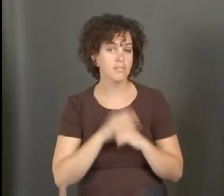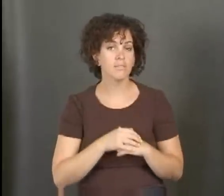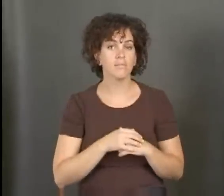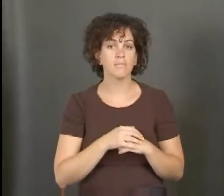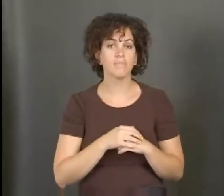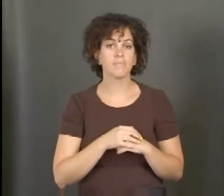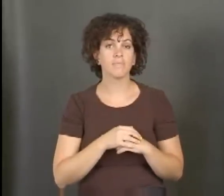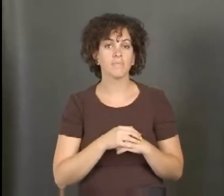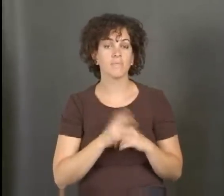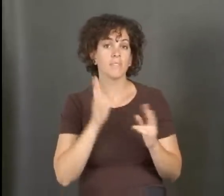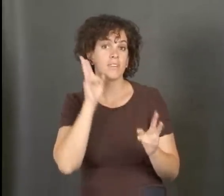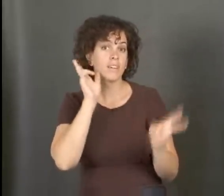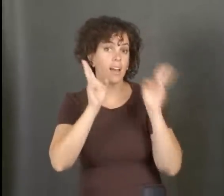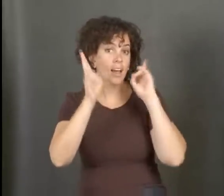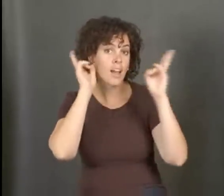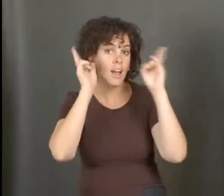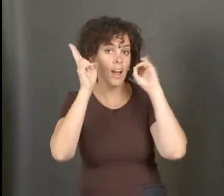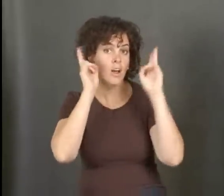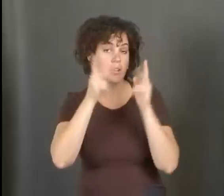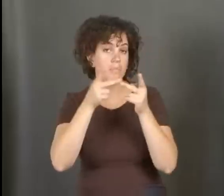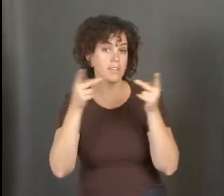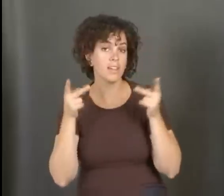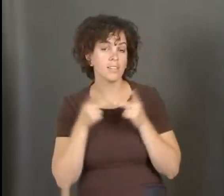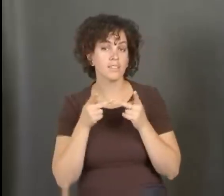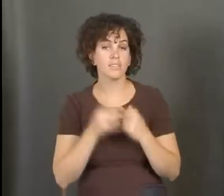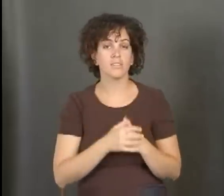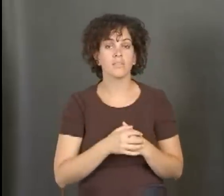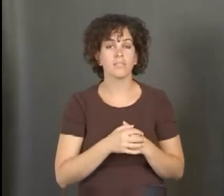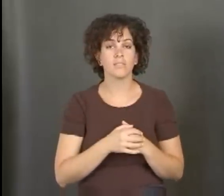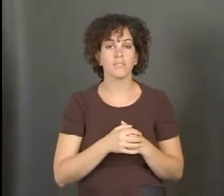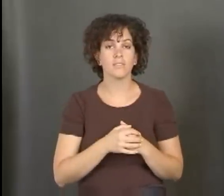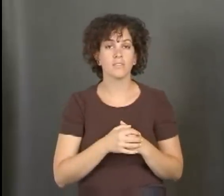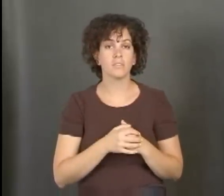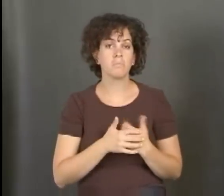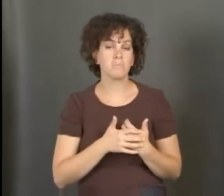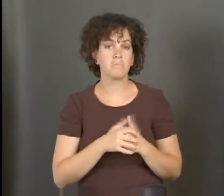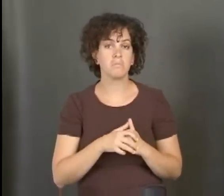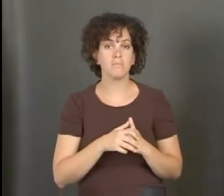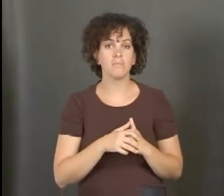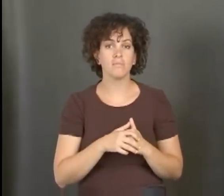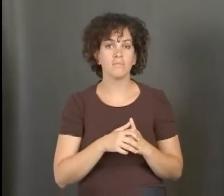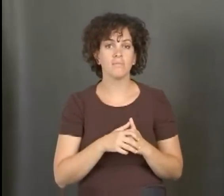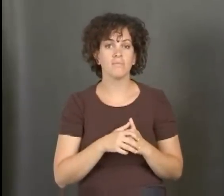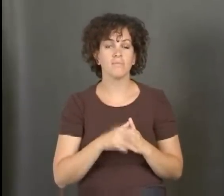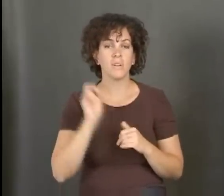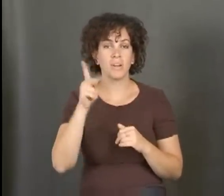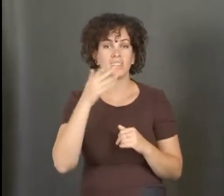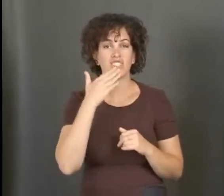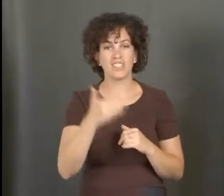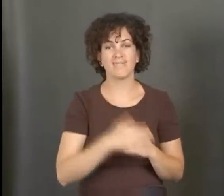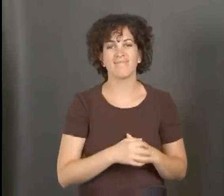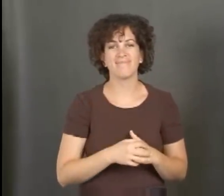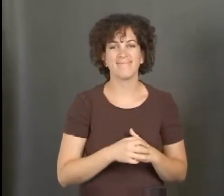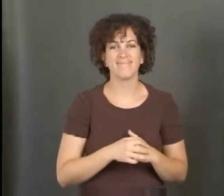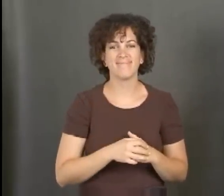Cut. You might cut your hair or go to a hairstylist. Good job.